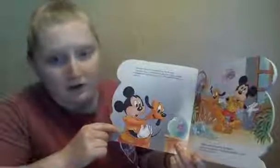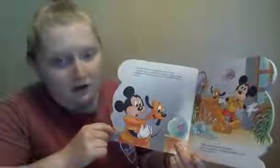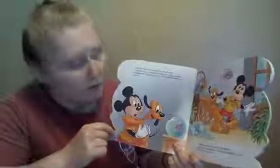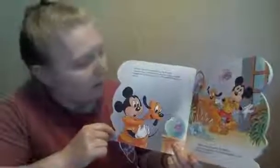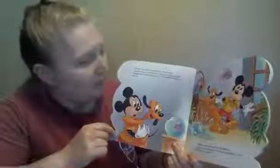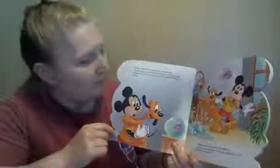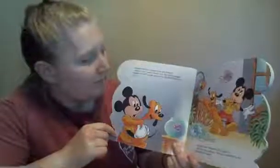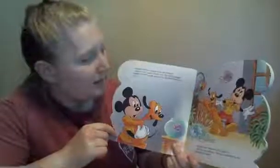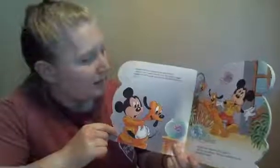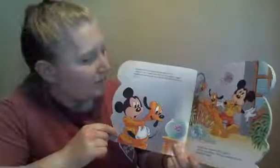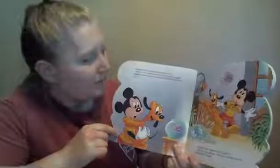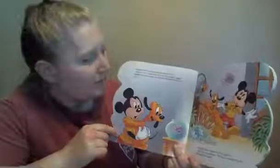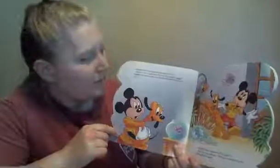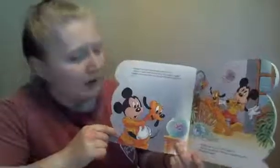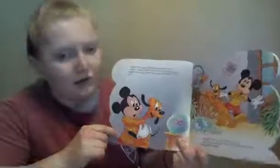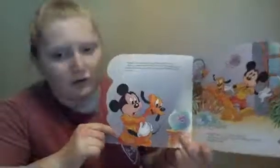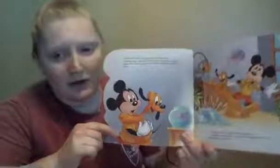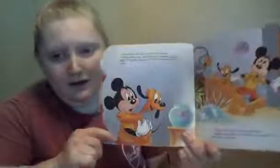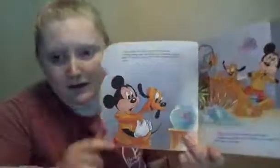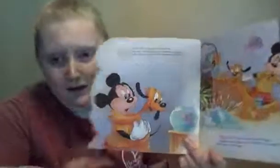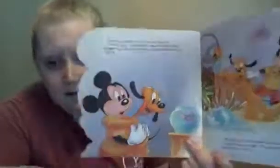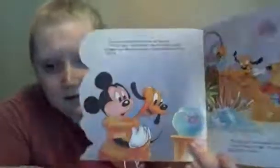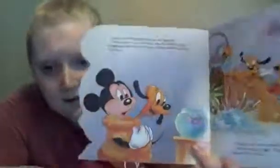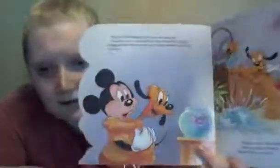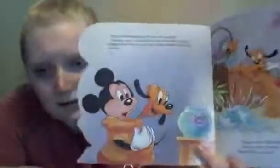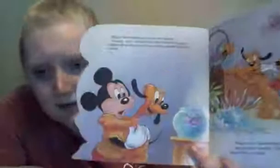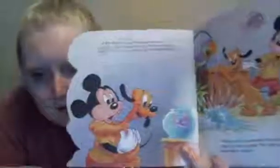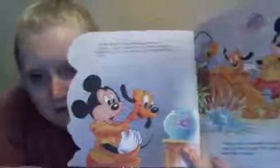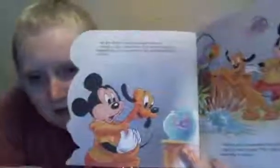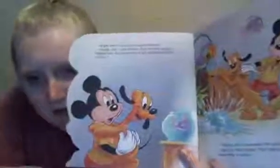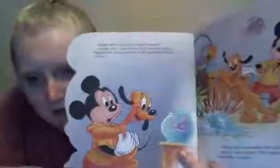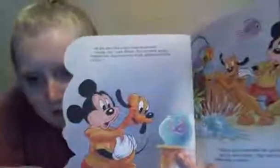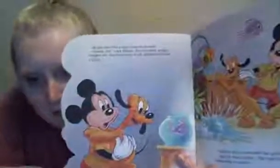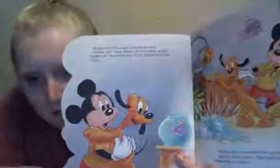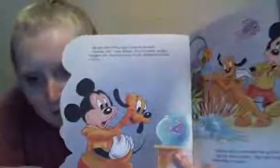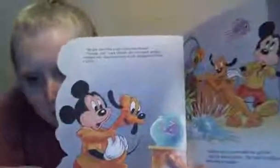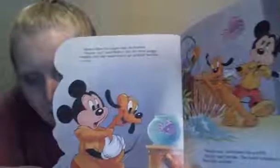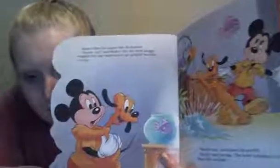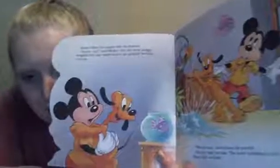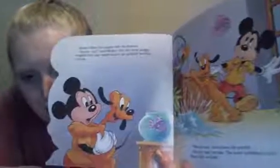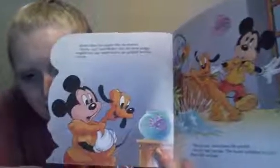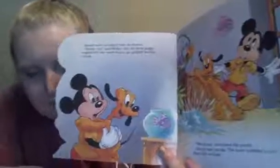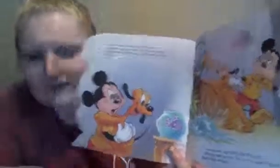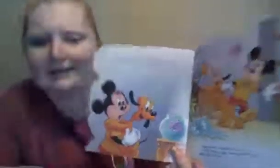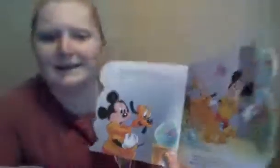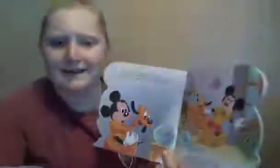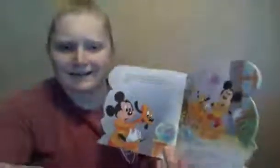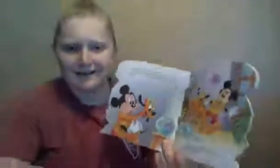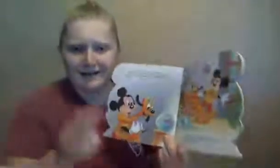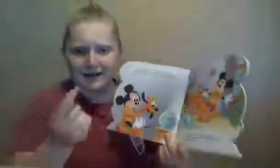goldfish bowl for a drink. He's trying to get a drink from the goldfish bowl. Silly